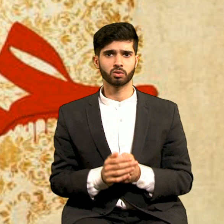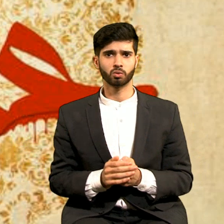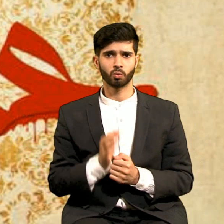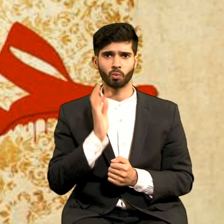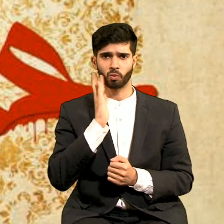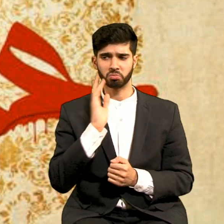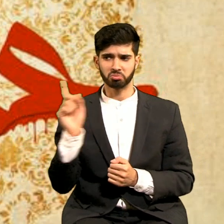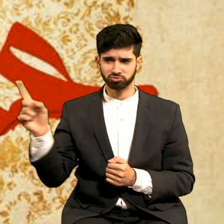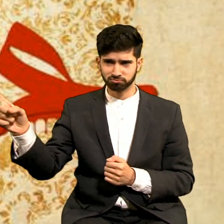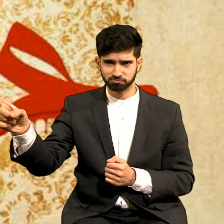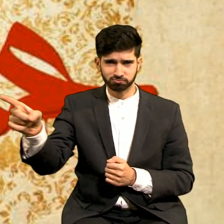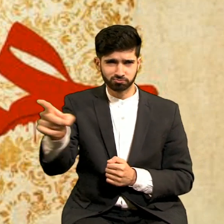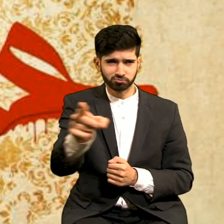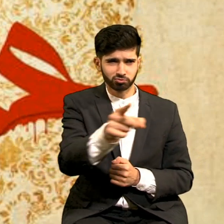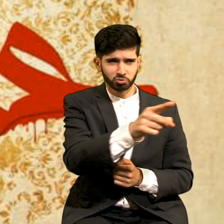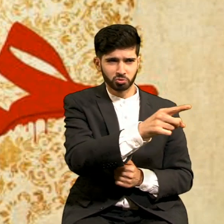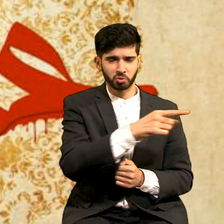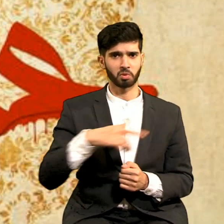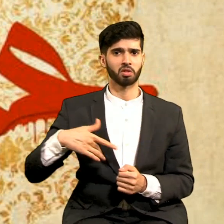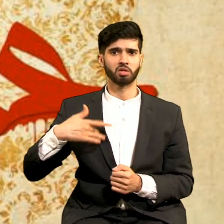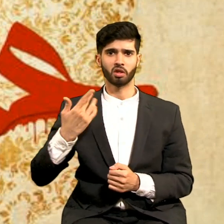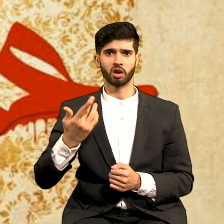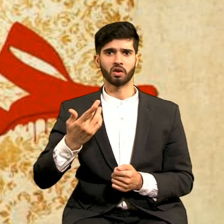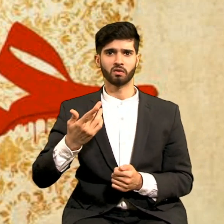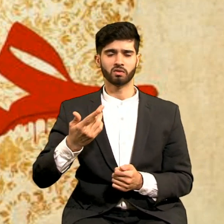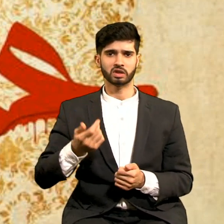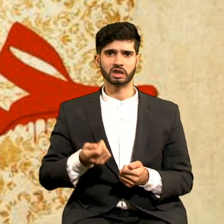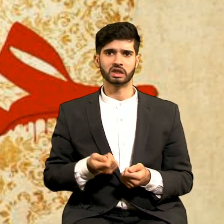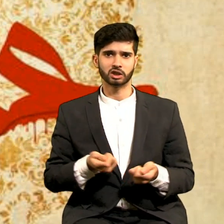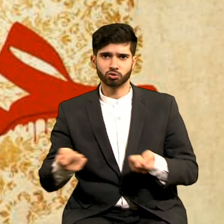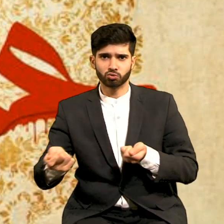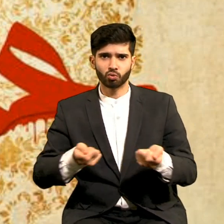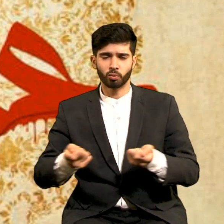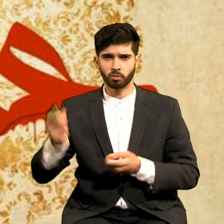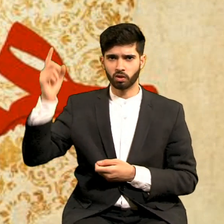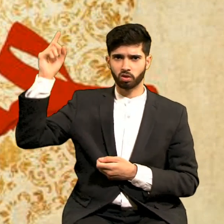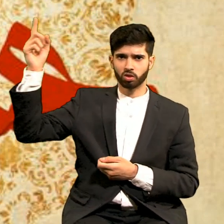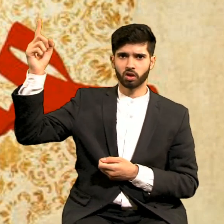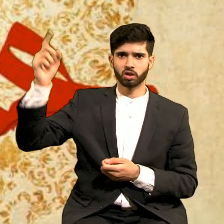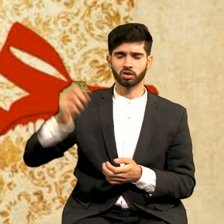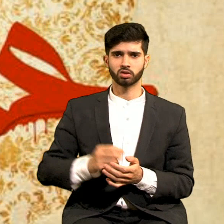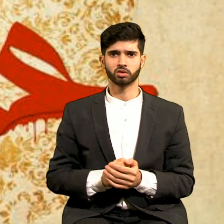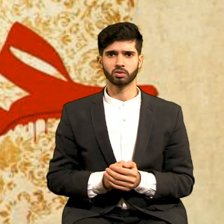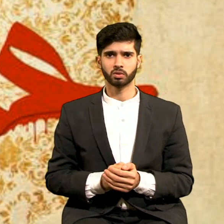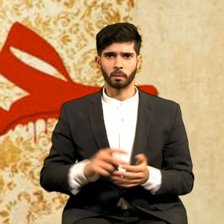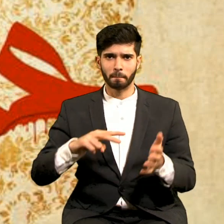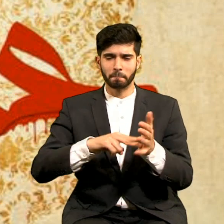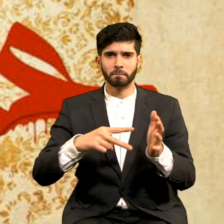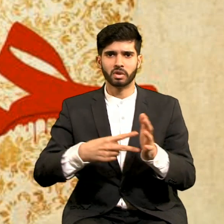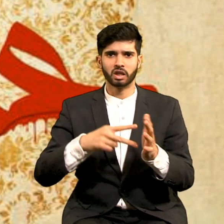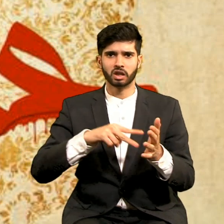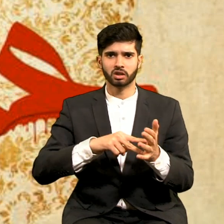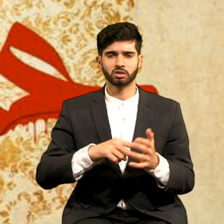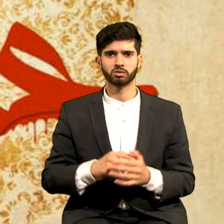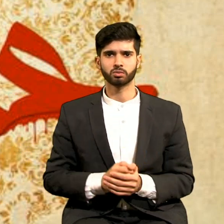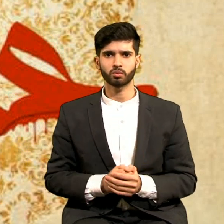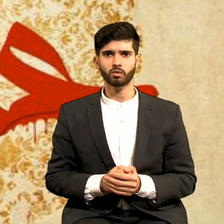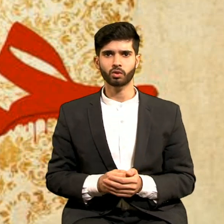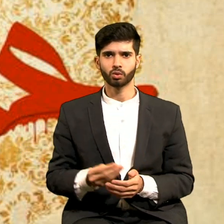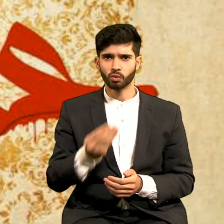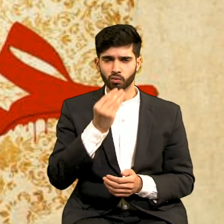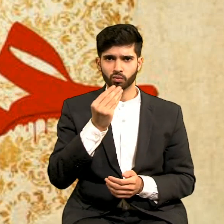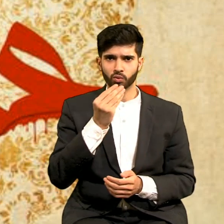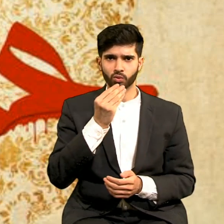each person is decided. It is on this night that a person's sustenance, lifespan, and